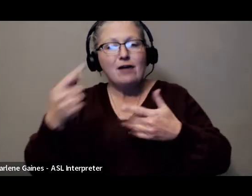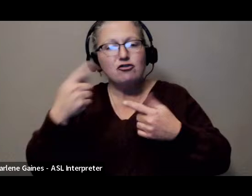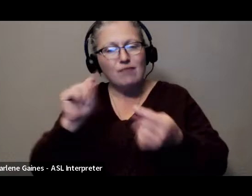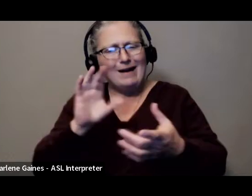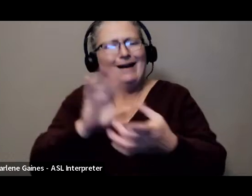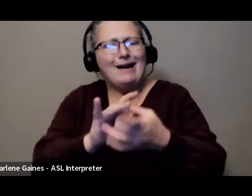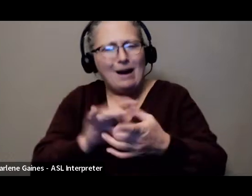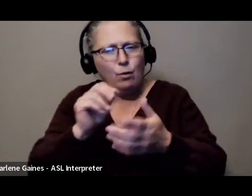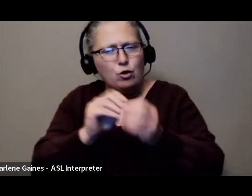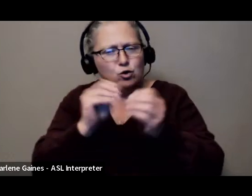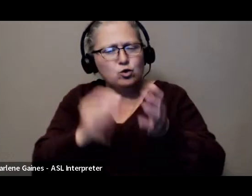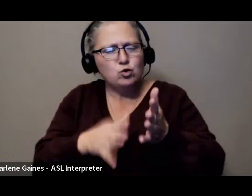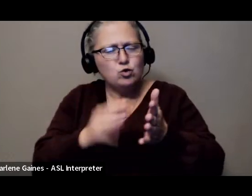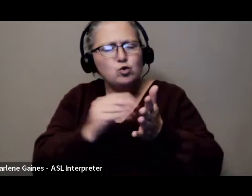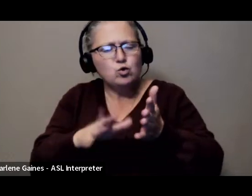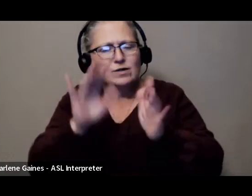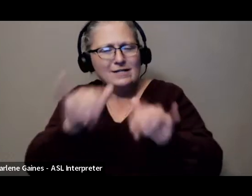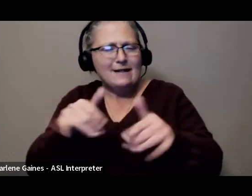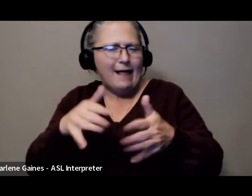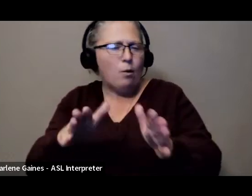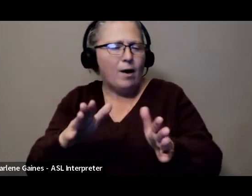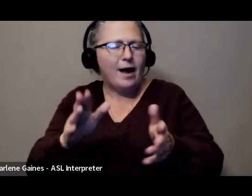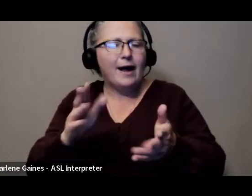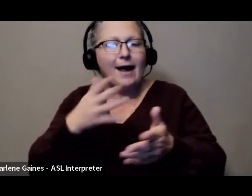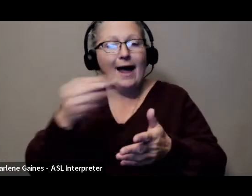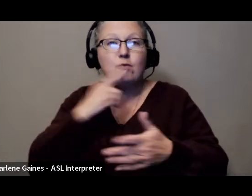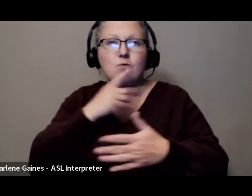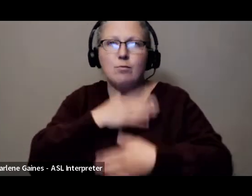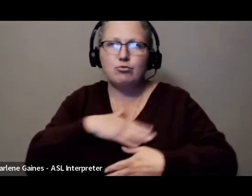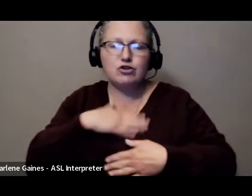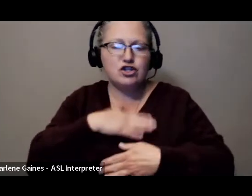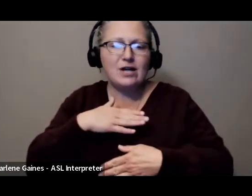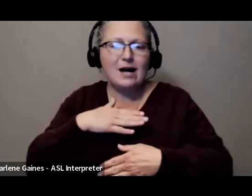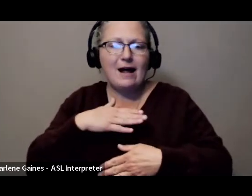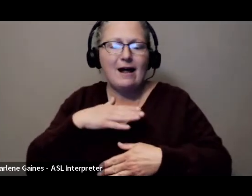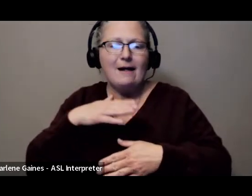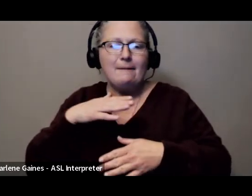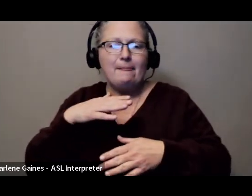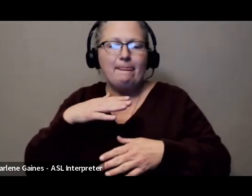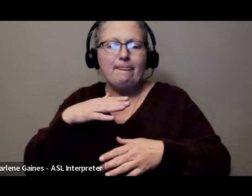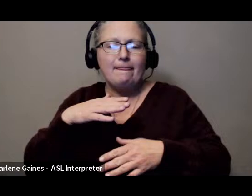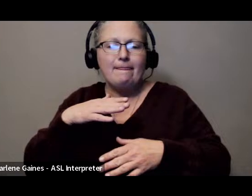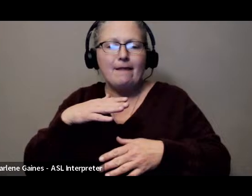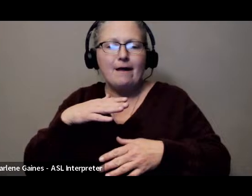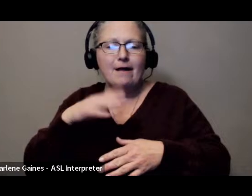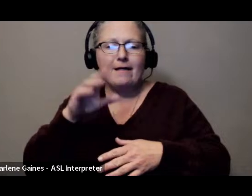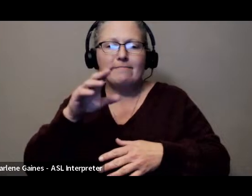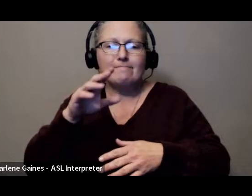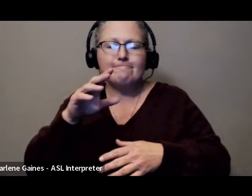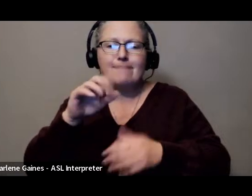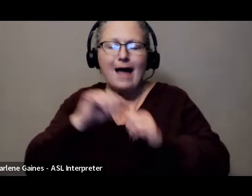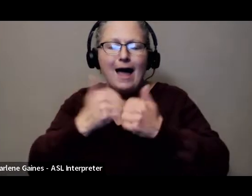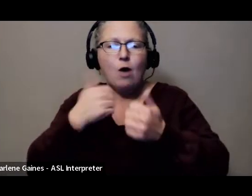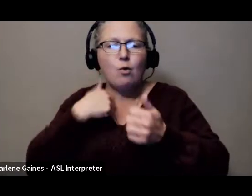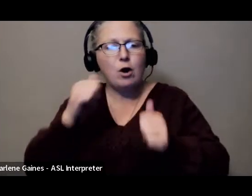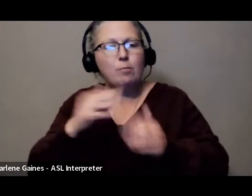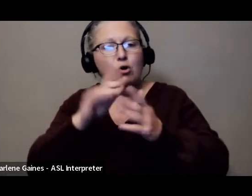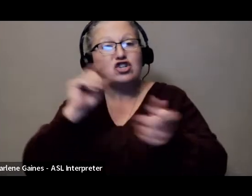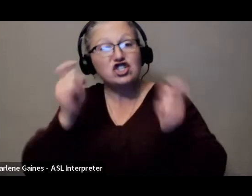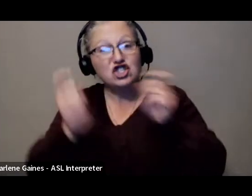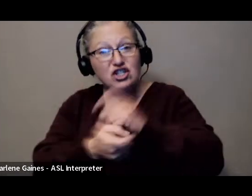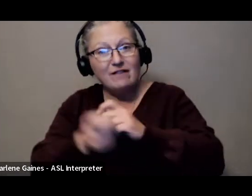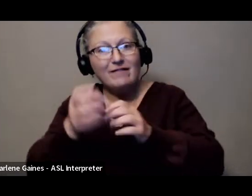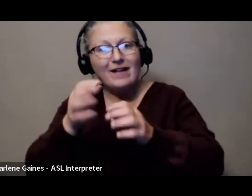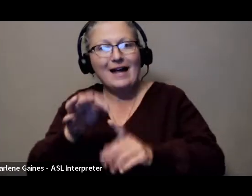with the students in that way. And I really appreciate the dynamic approach of trying to shift rather than